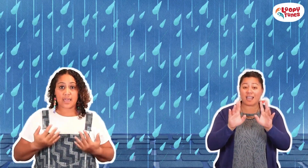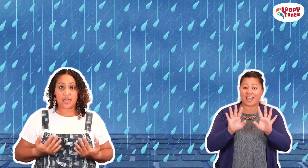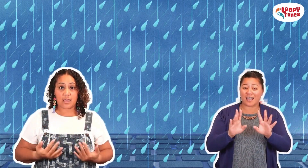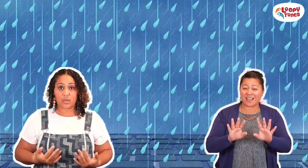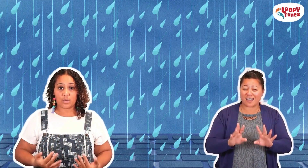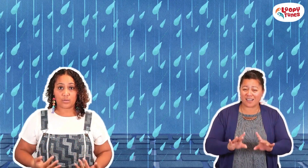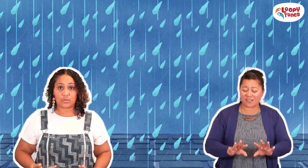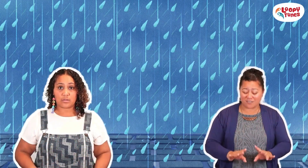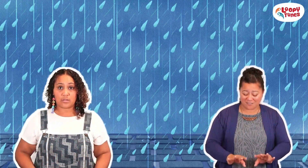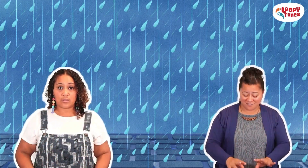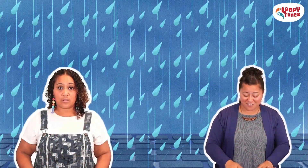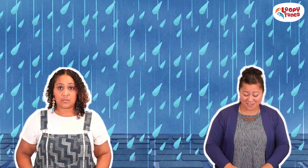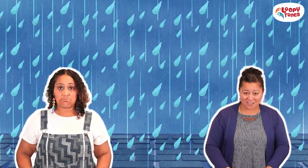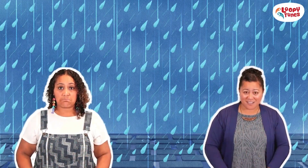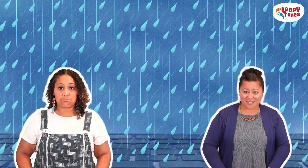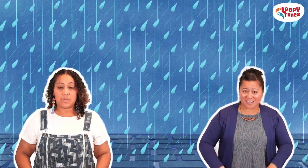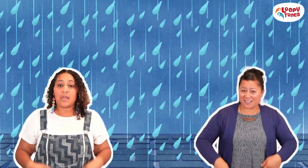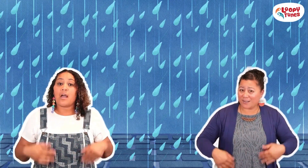falling down.